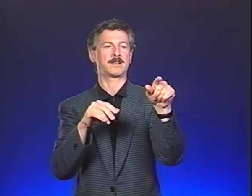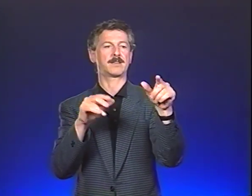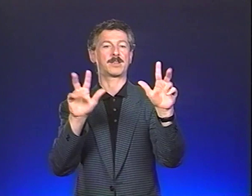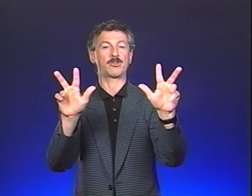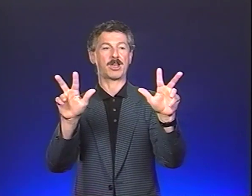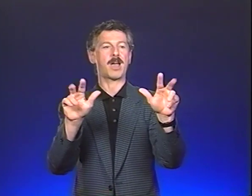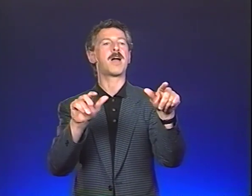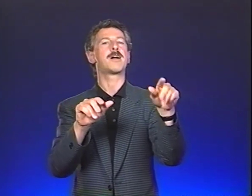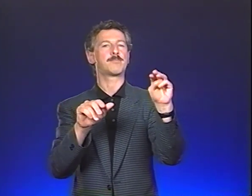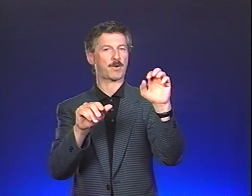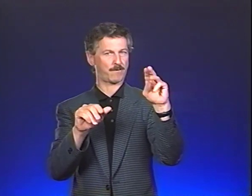meaning.